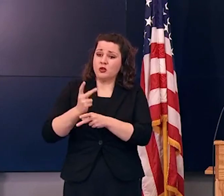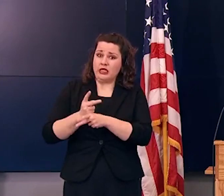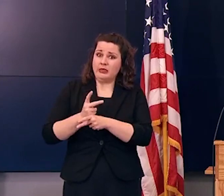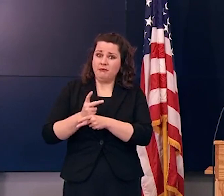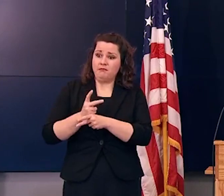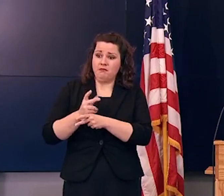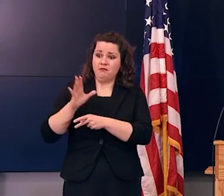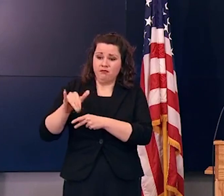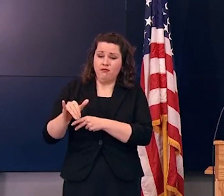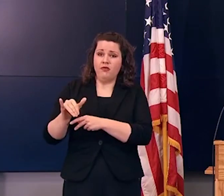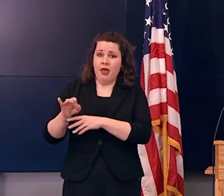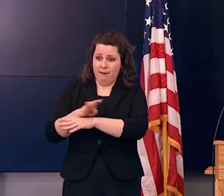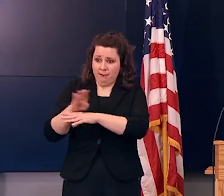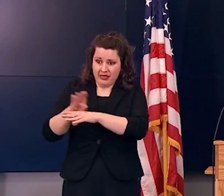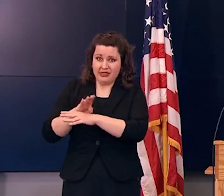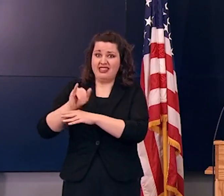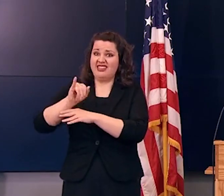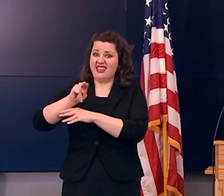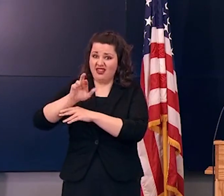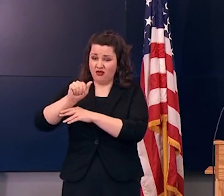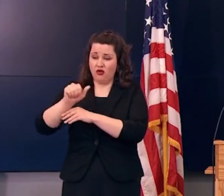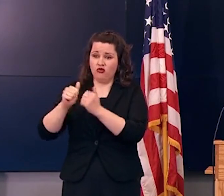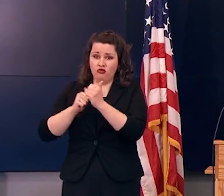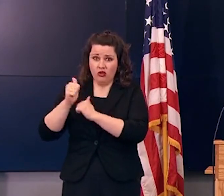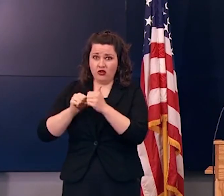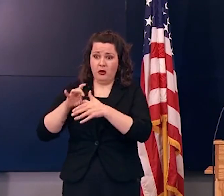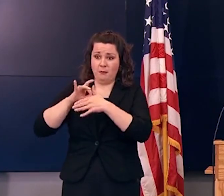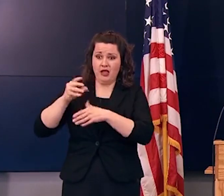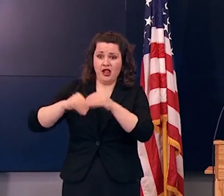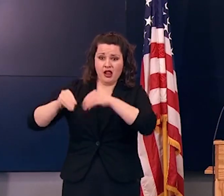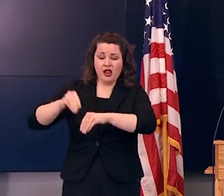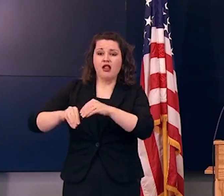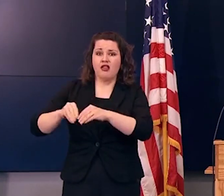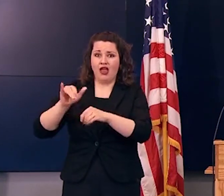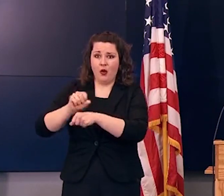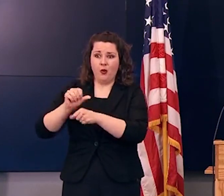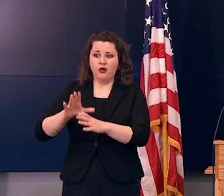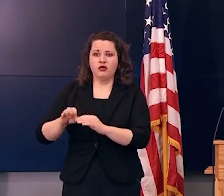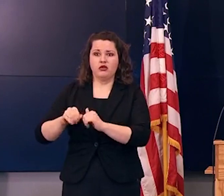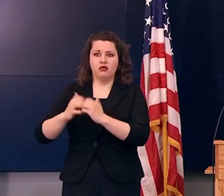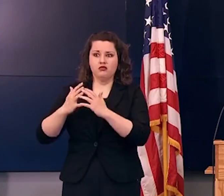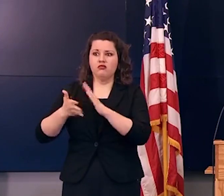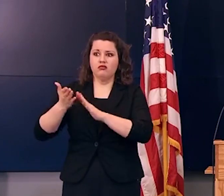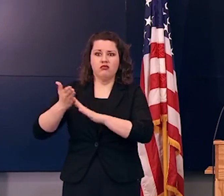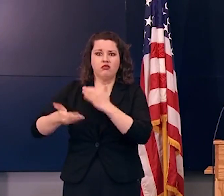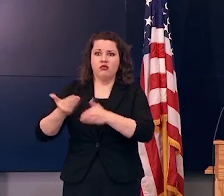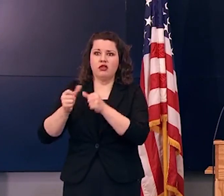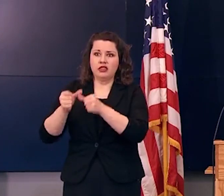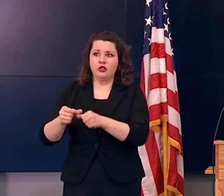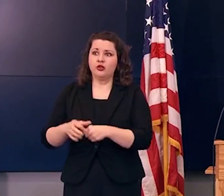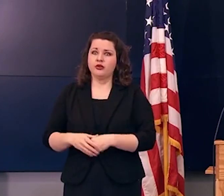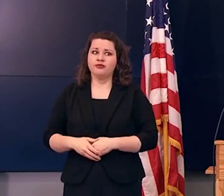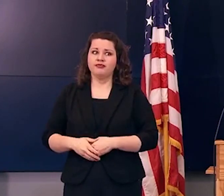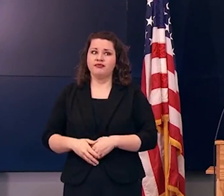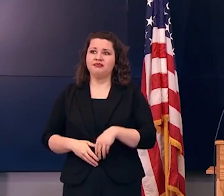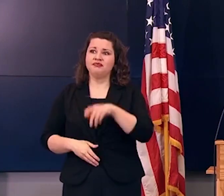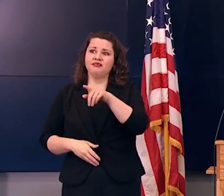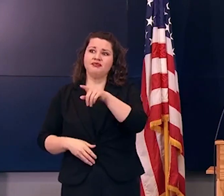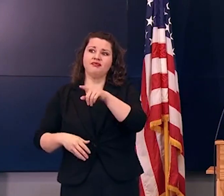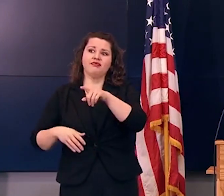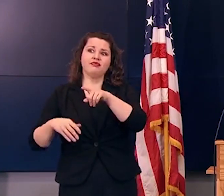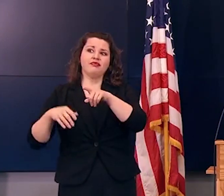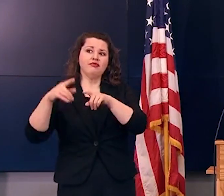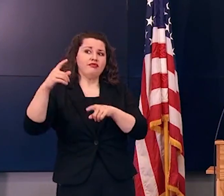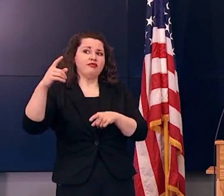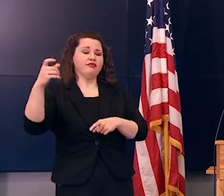this critical infrastructure and critical workforce up and going. Governor, it seems like the highest